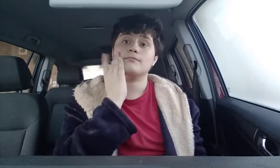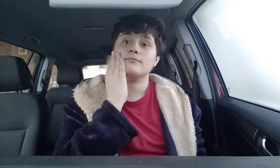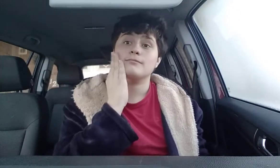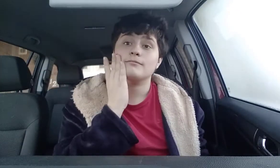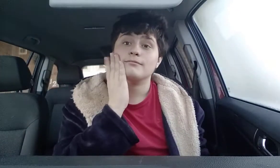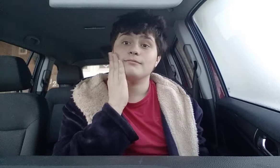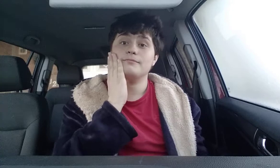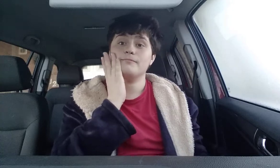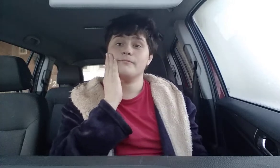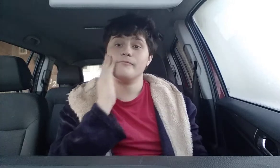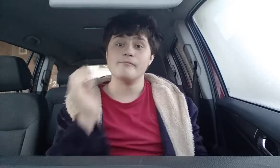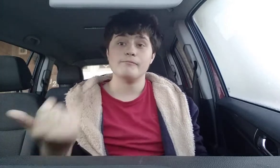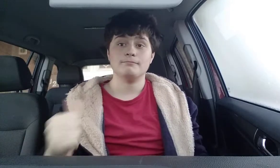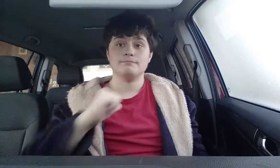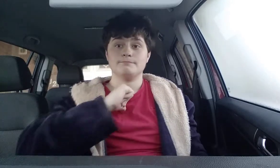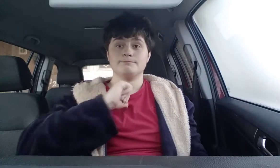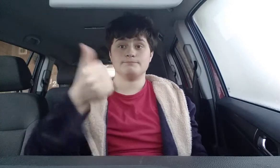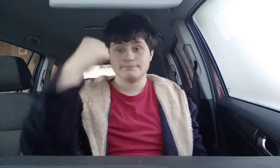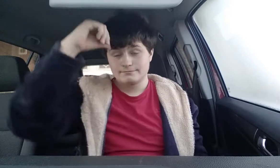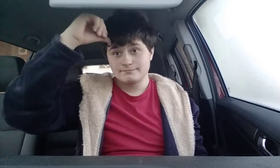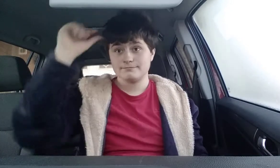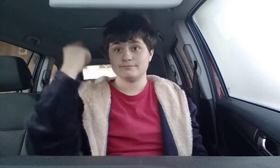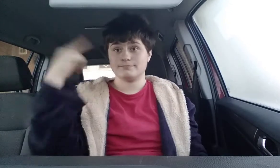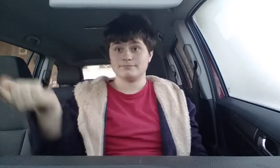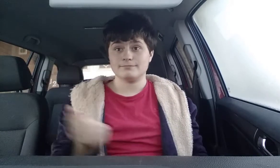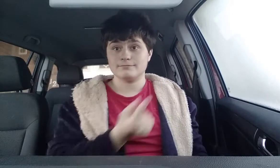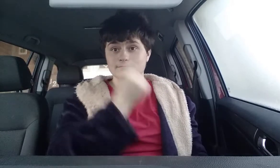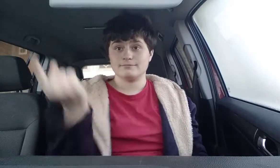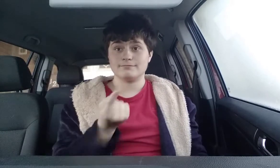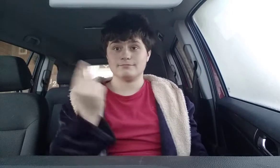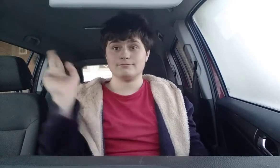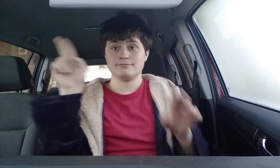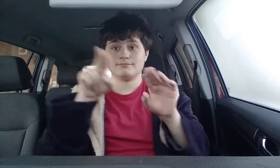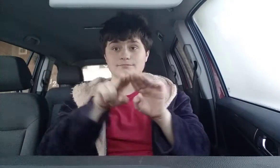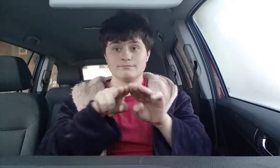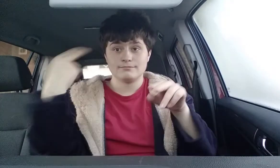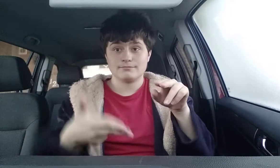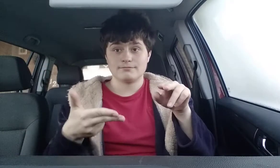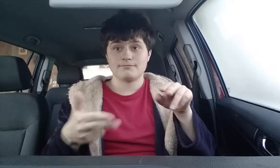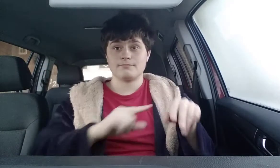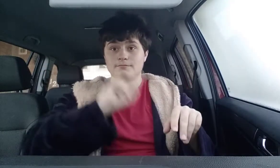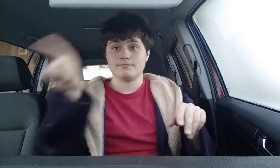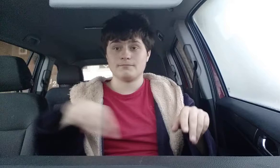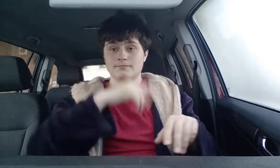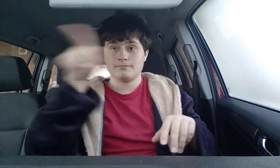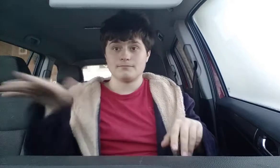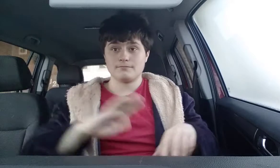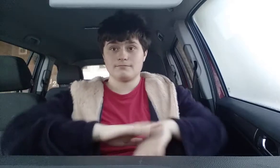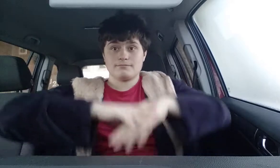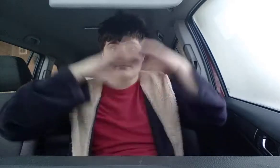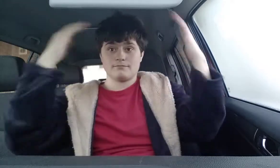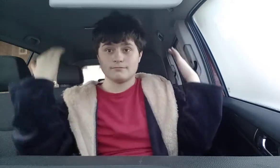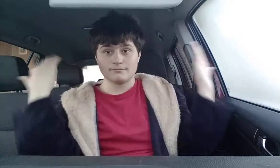when, But I know we'll meet again, some sunny